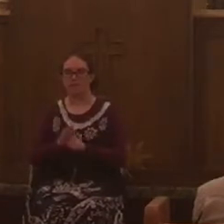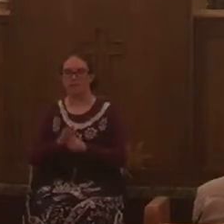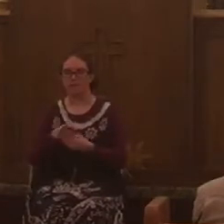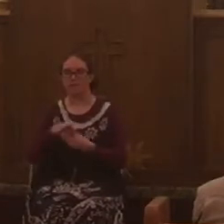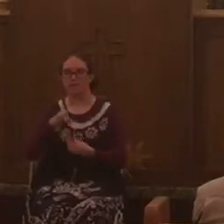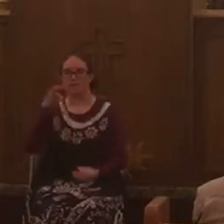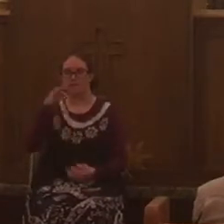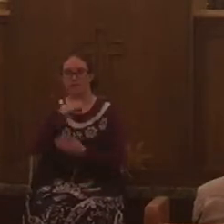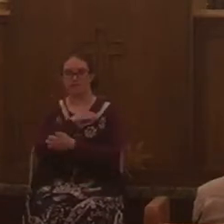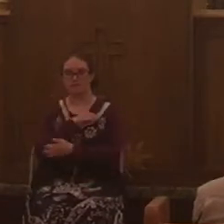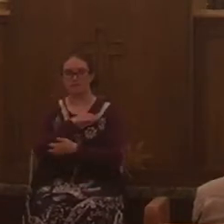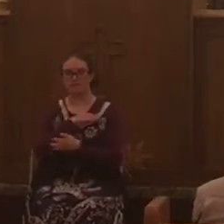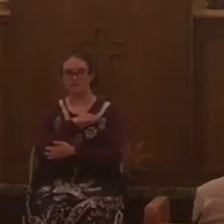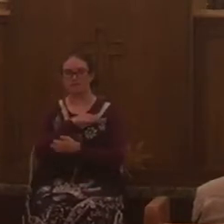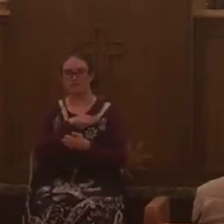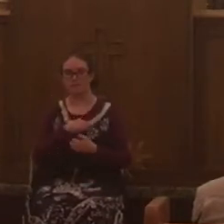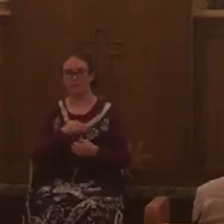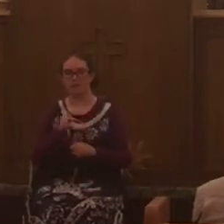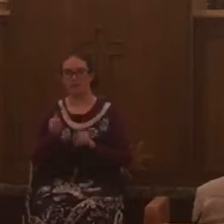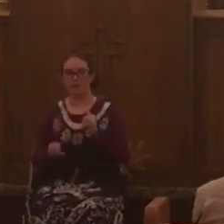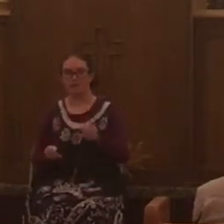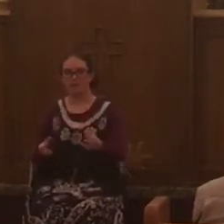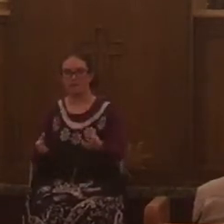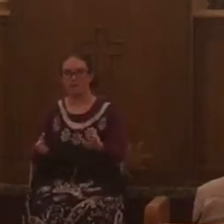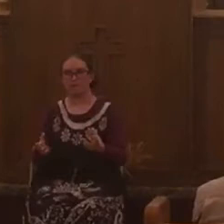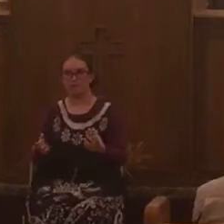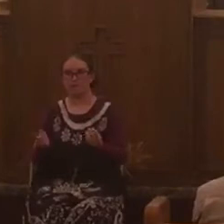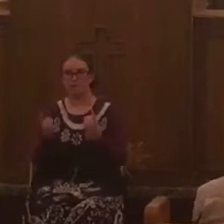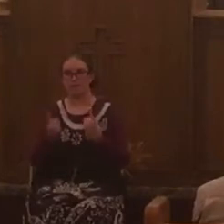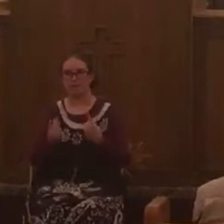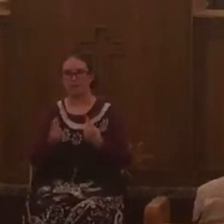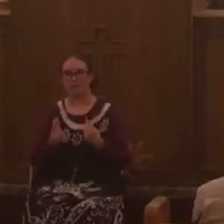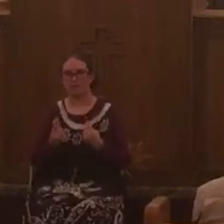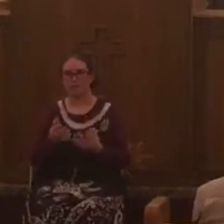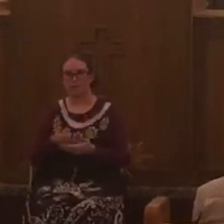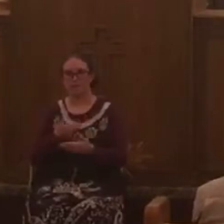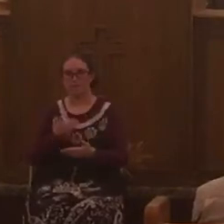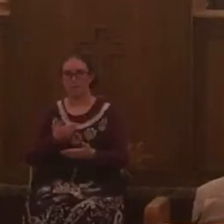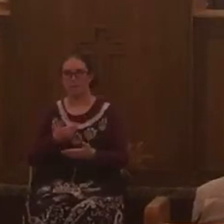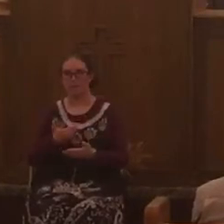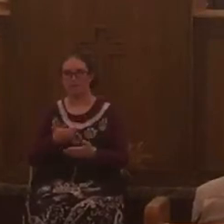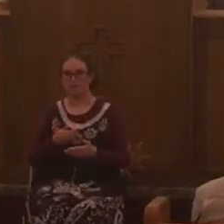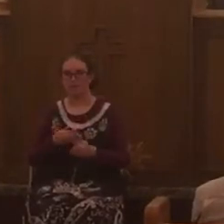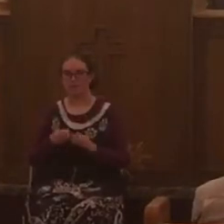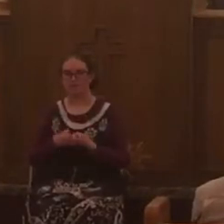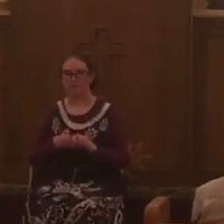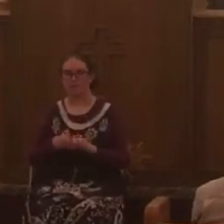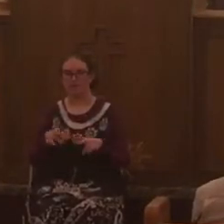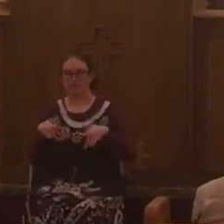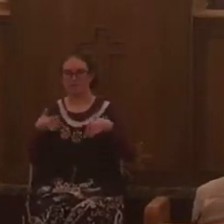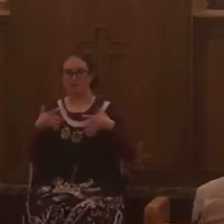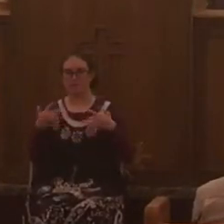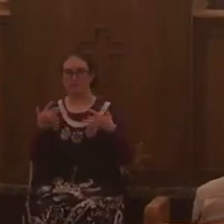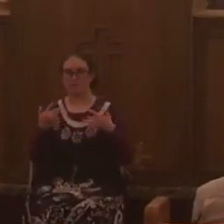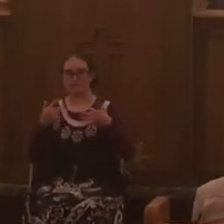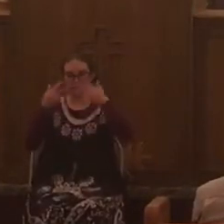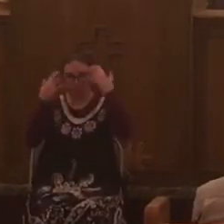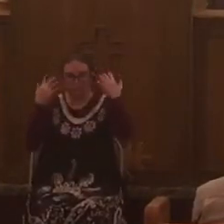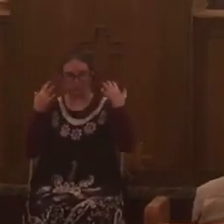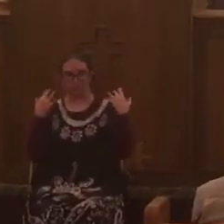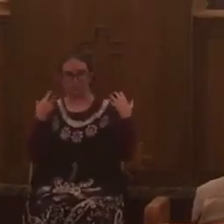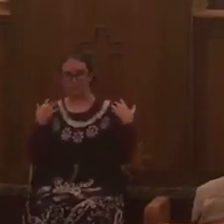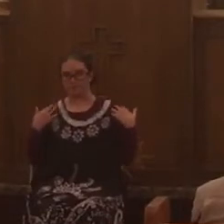pray. Because you see, it's very imperative that you do that in order to provide a